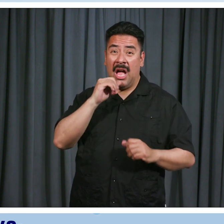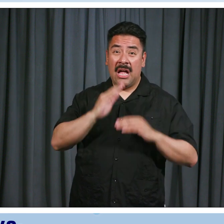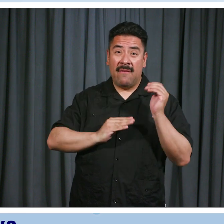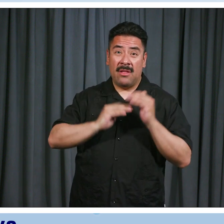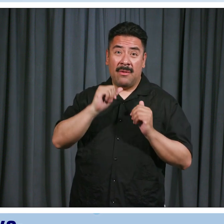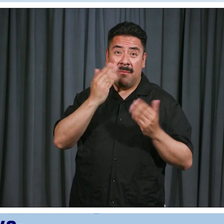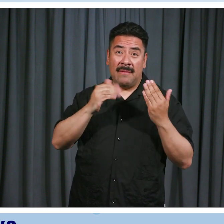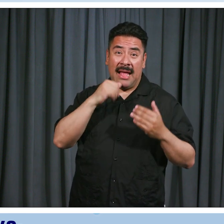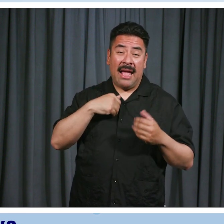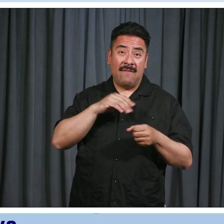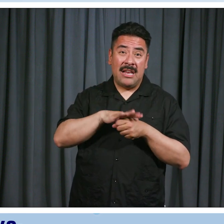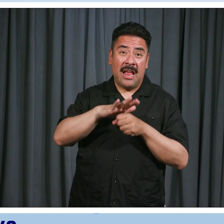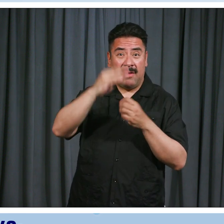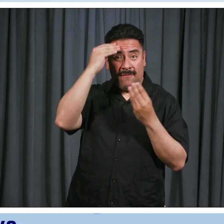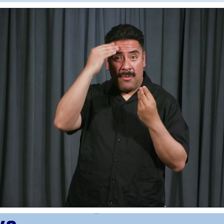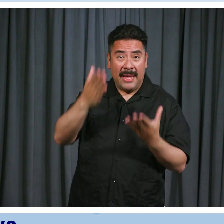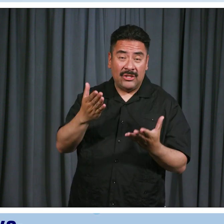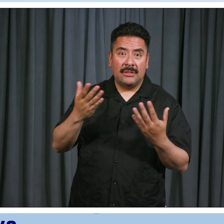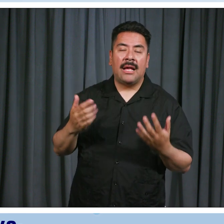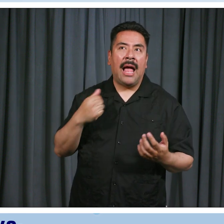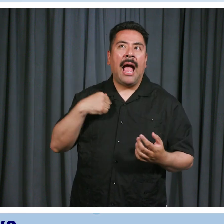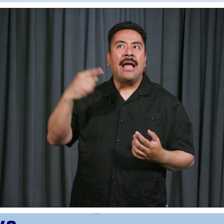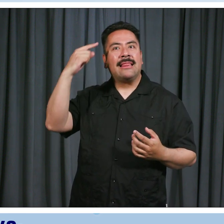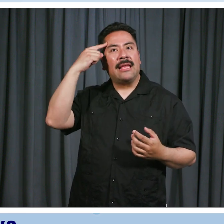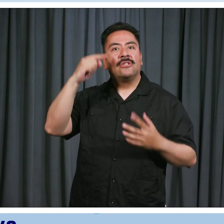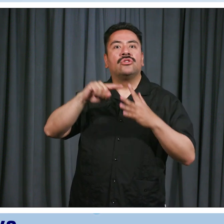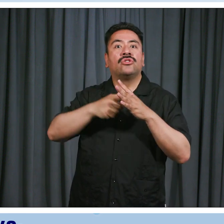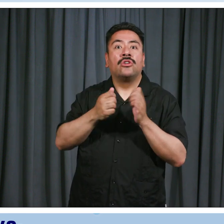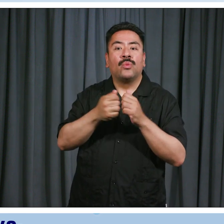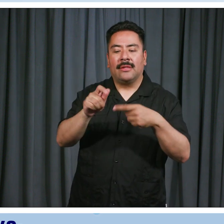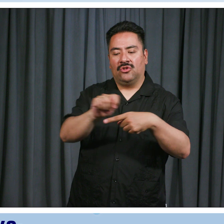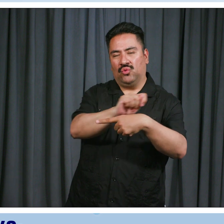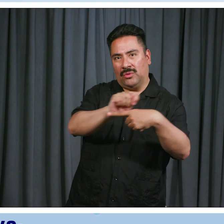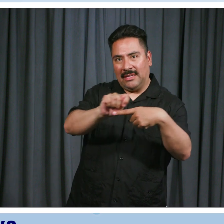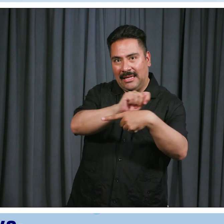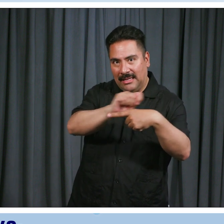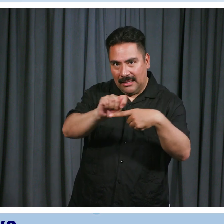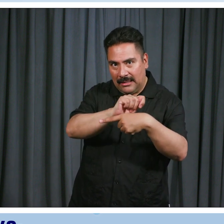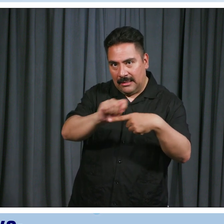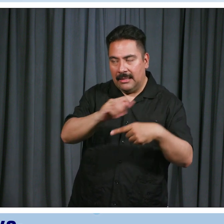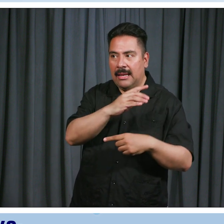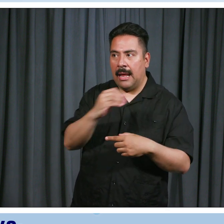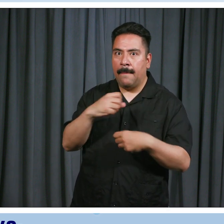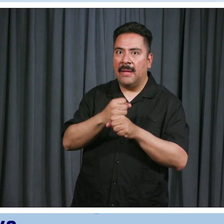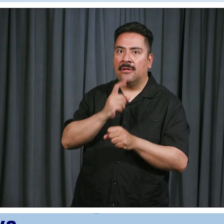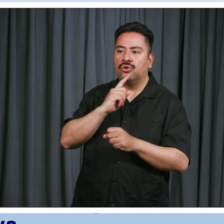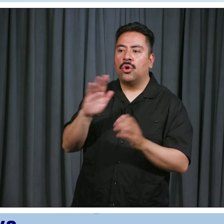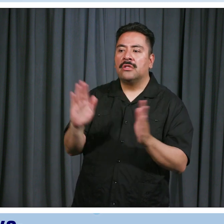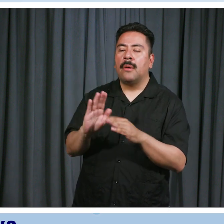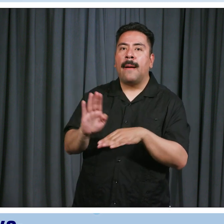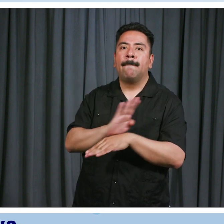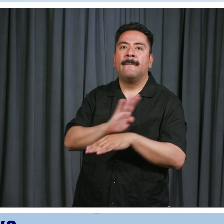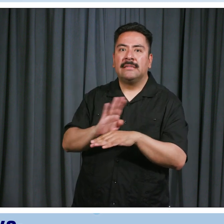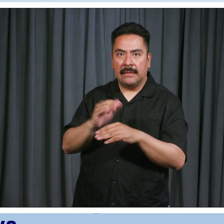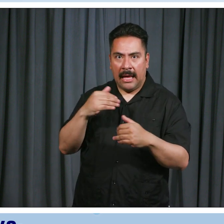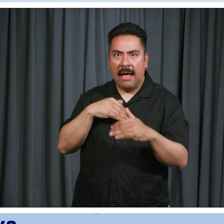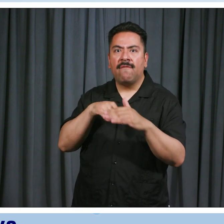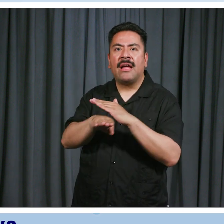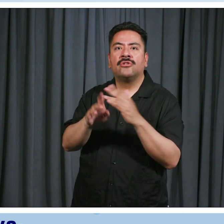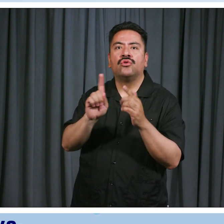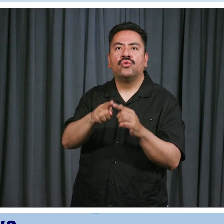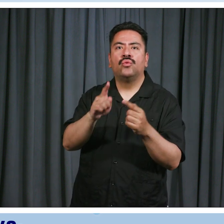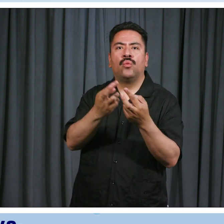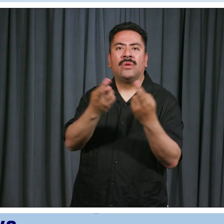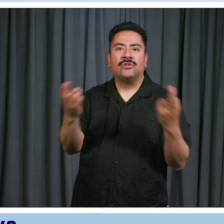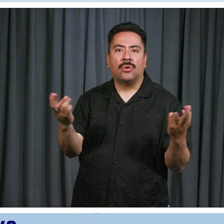information. And so I think it starts with training, and it starts with making sure that these small businesses have access to a resource